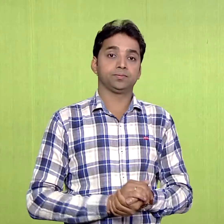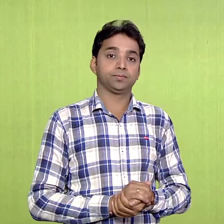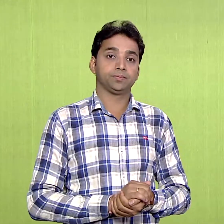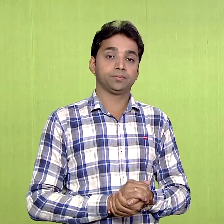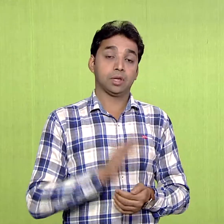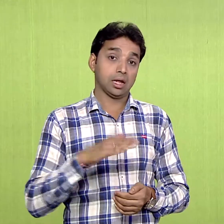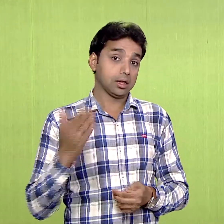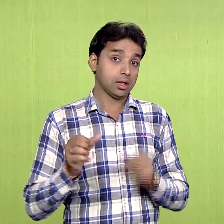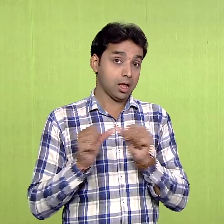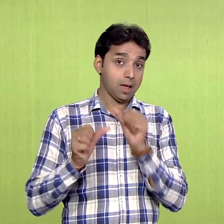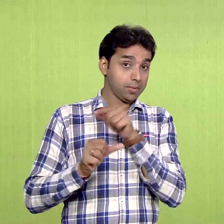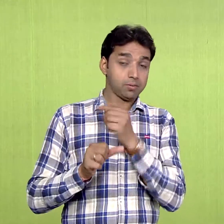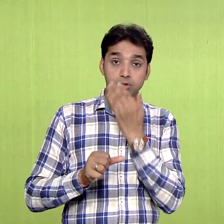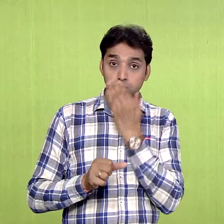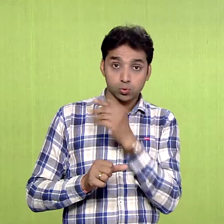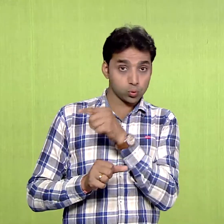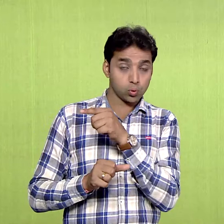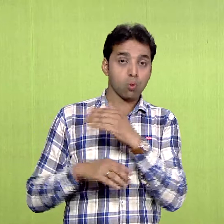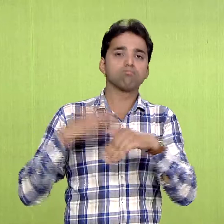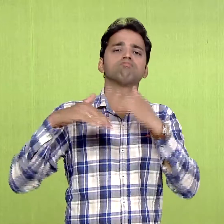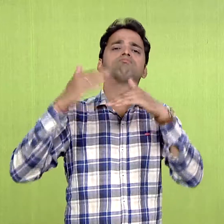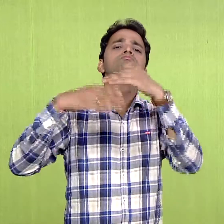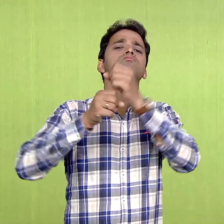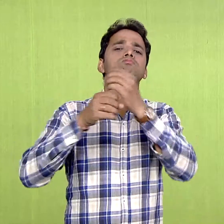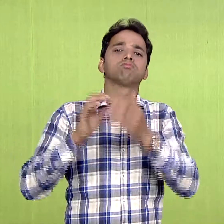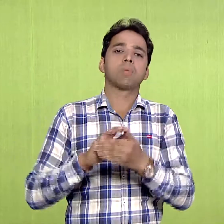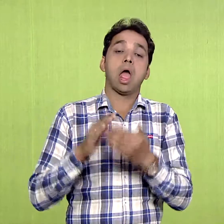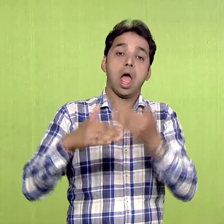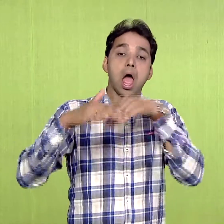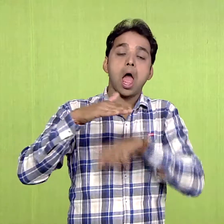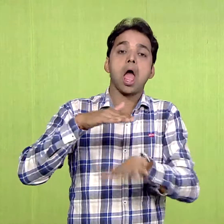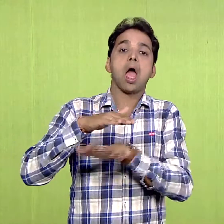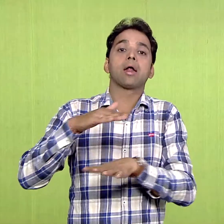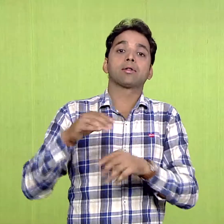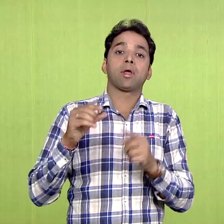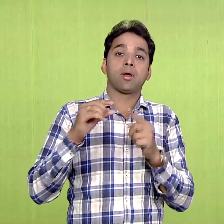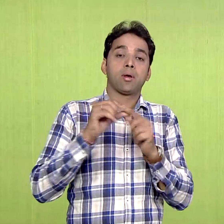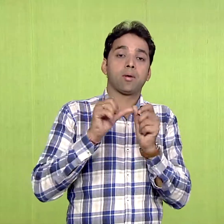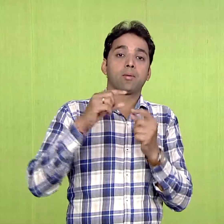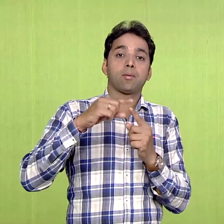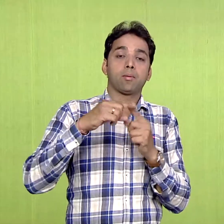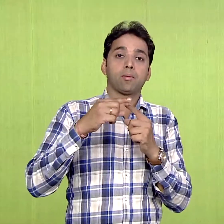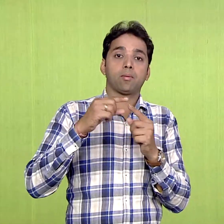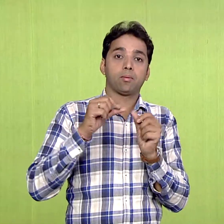The Amravati school developed under the patronage